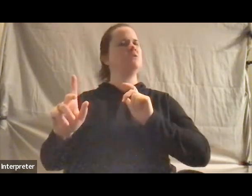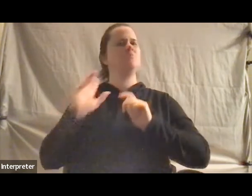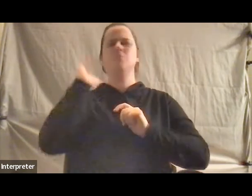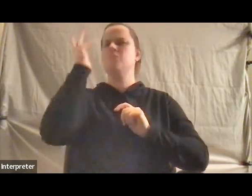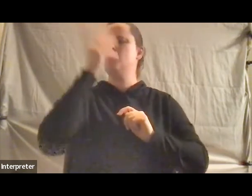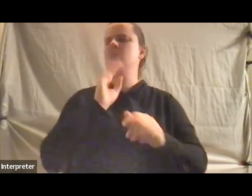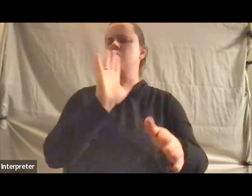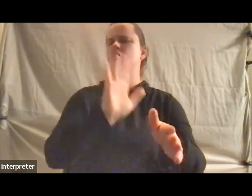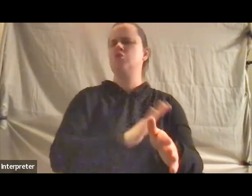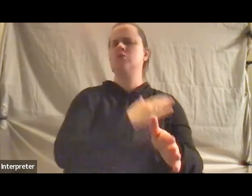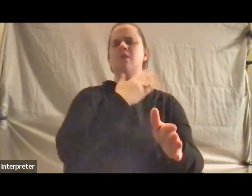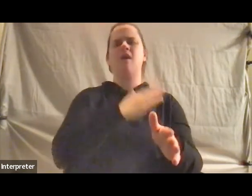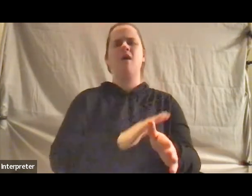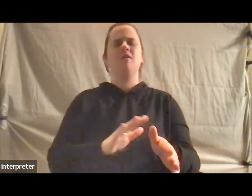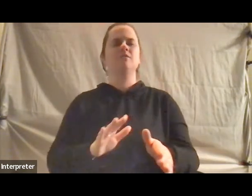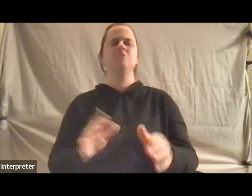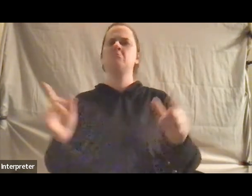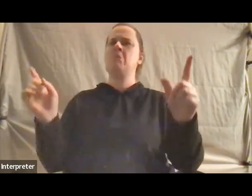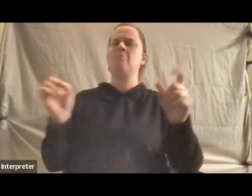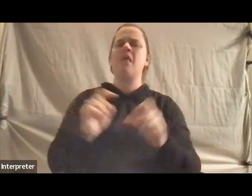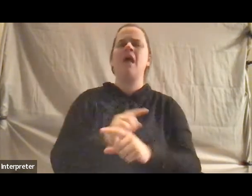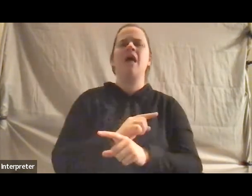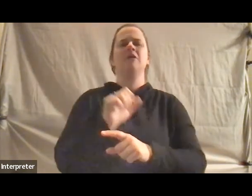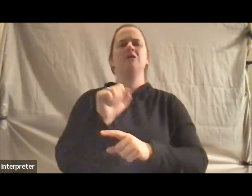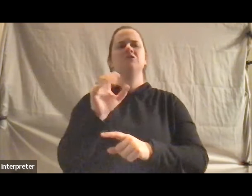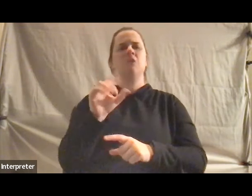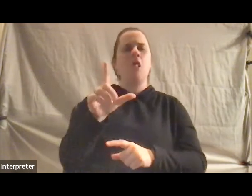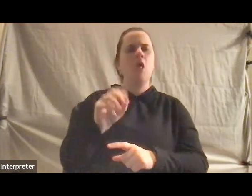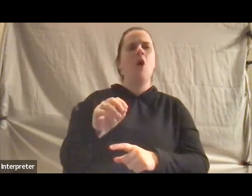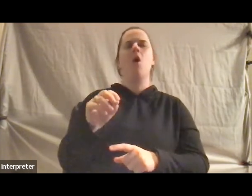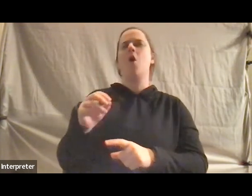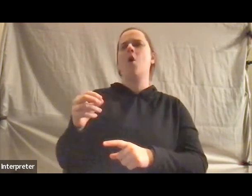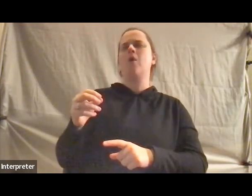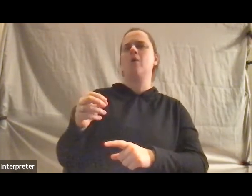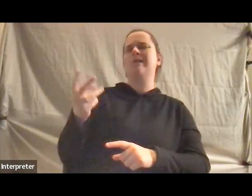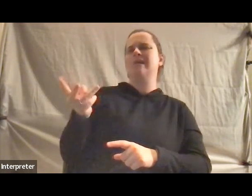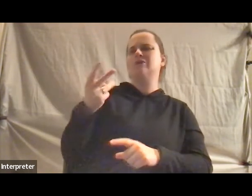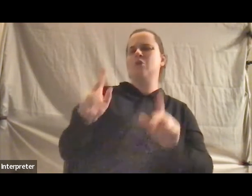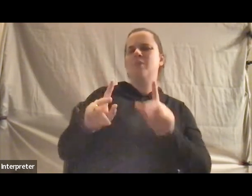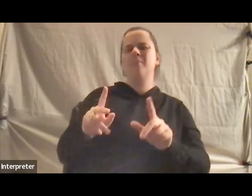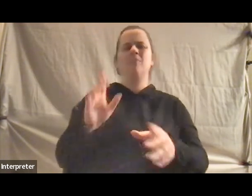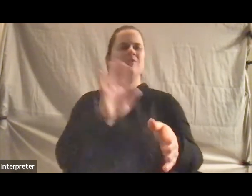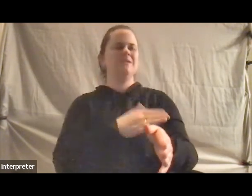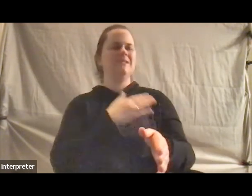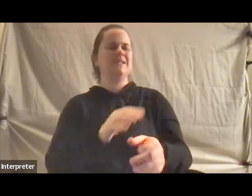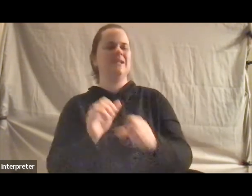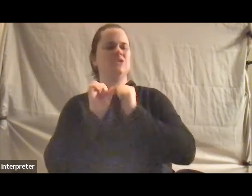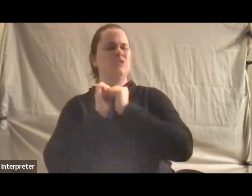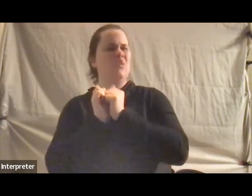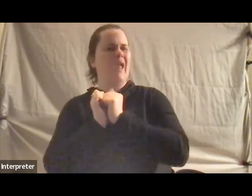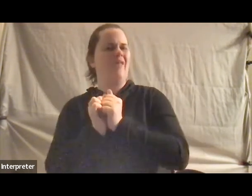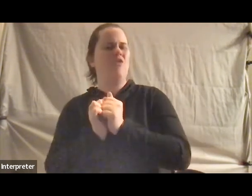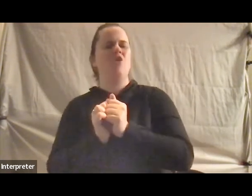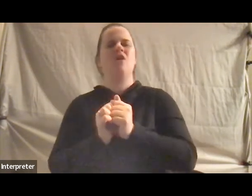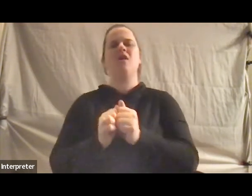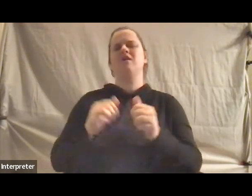complex, fluctuating between solos and duets, harmonies of singers sharing different notes.